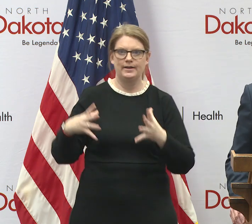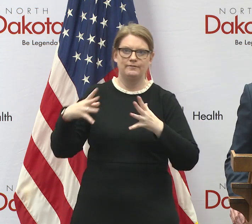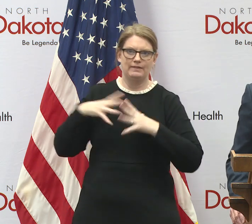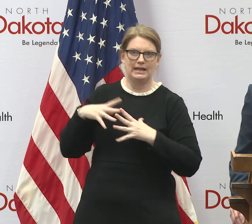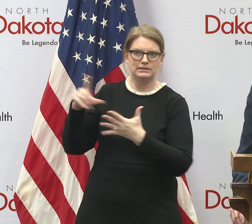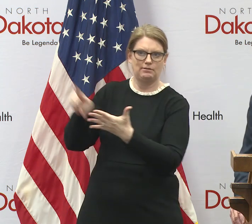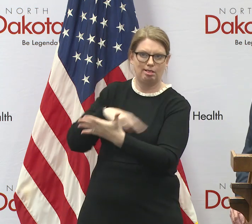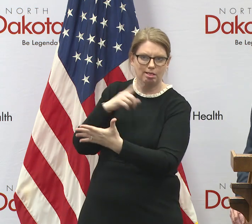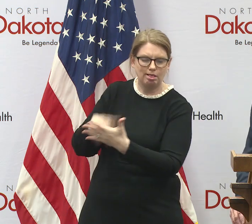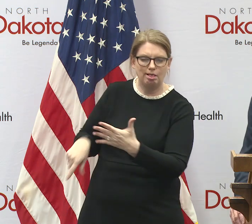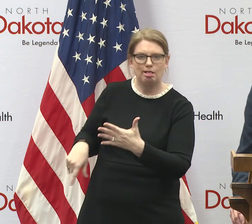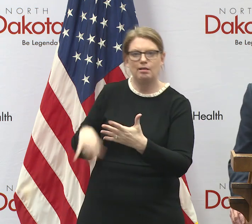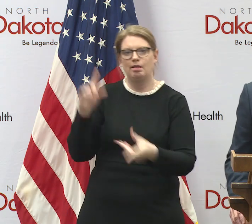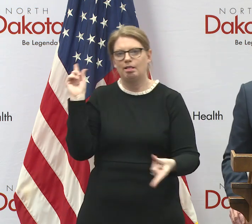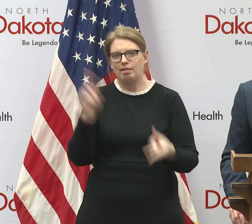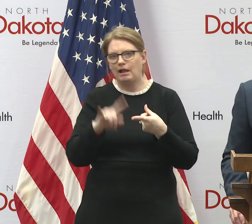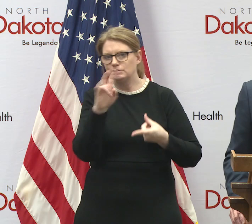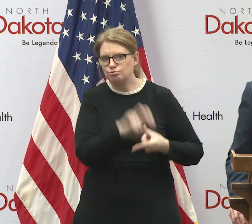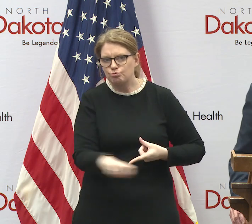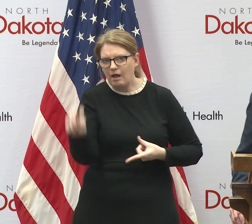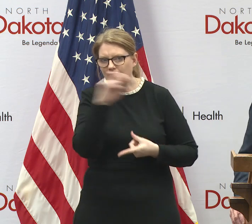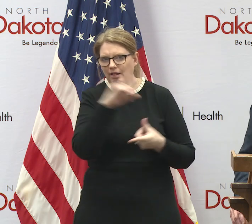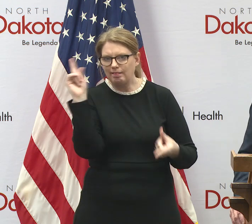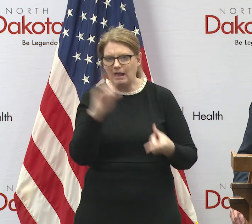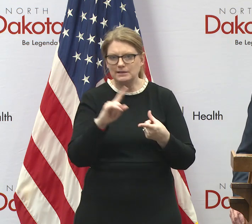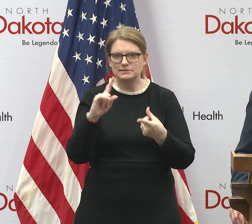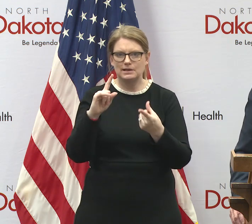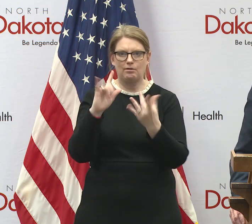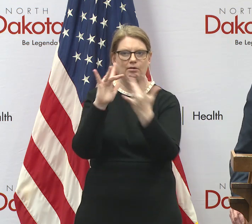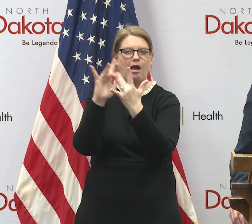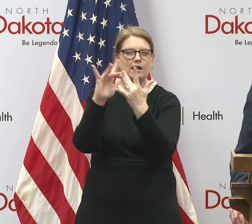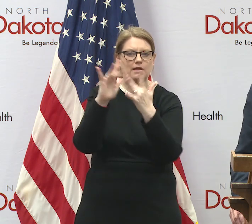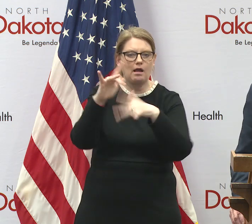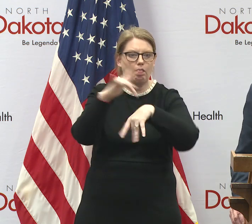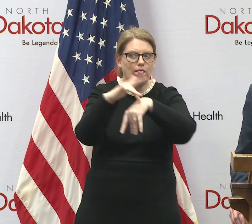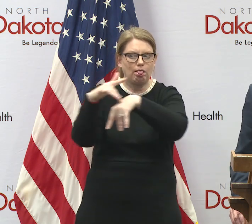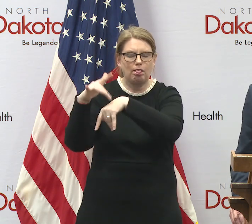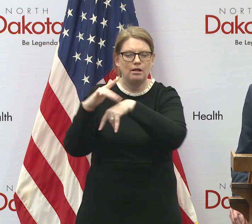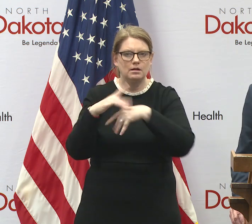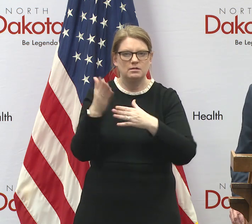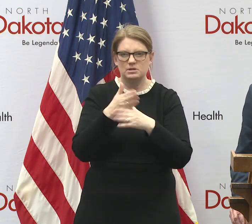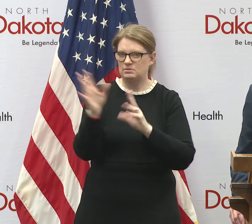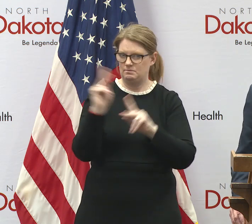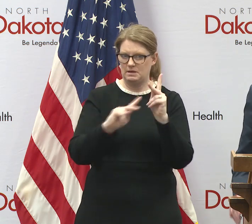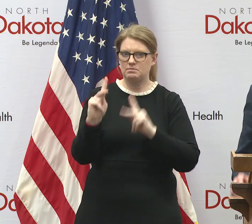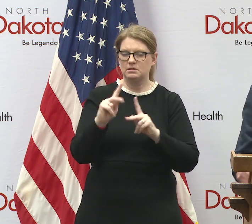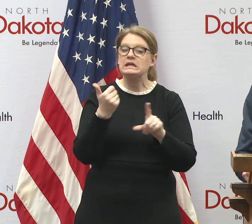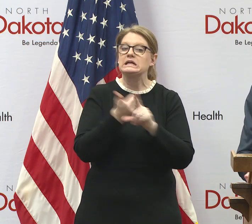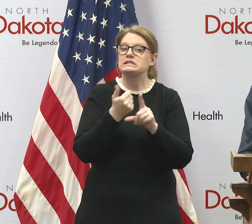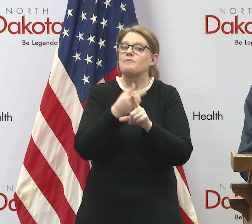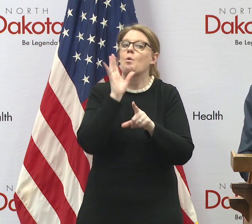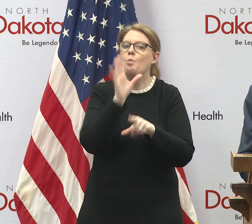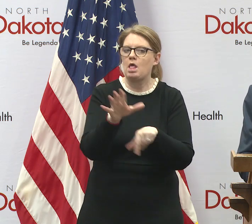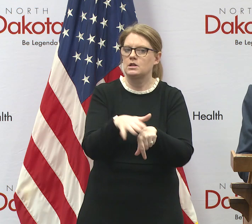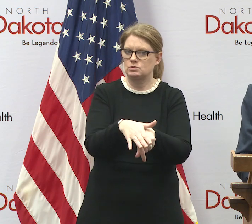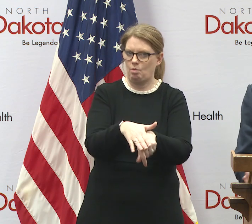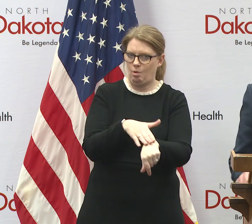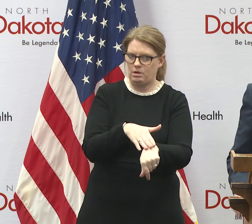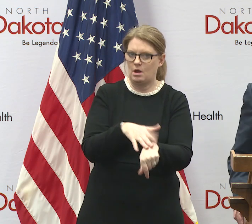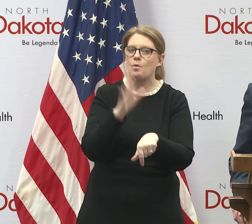vacations, less travel, less contact between people, that is certainly going to have an effect on slowing things down. And